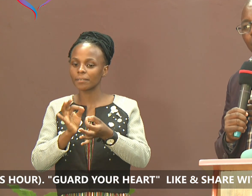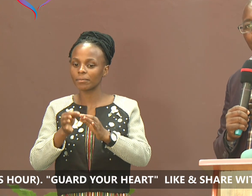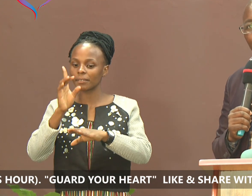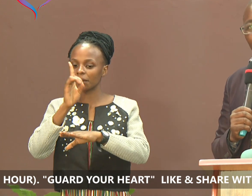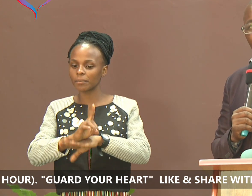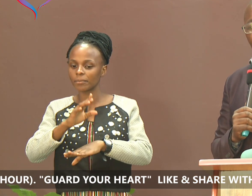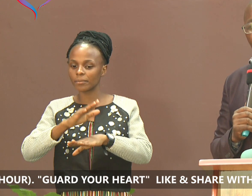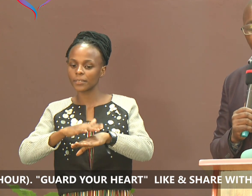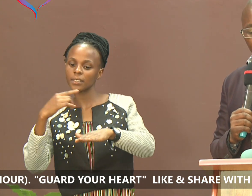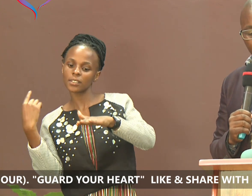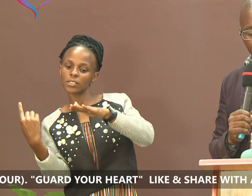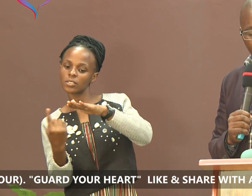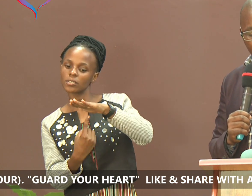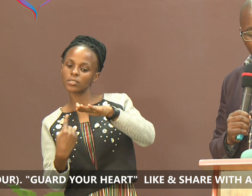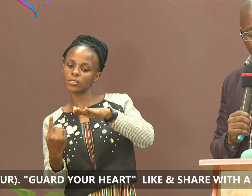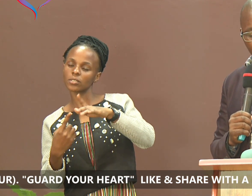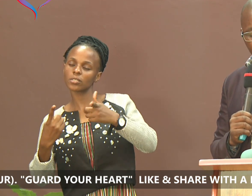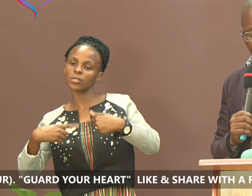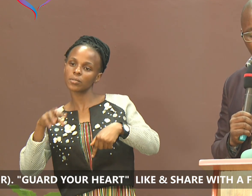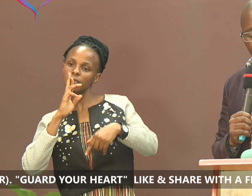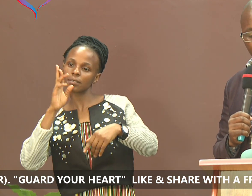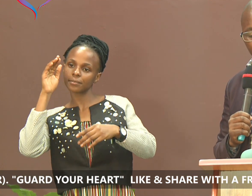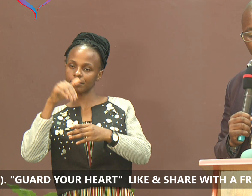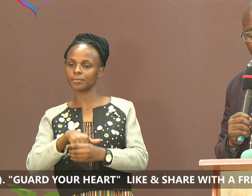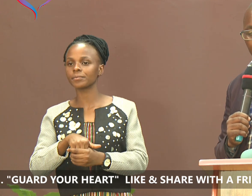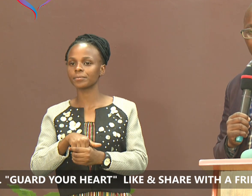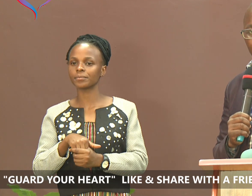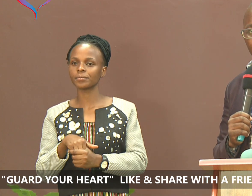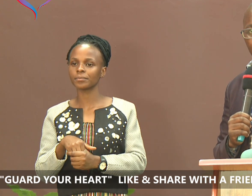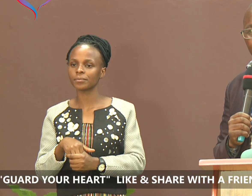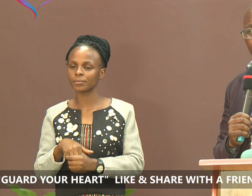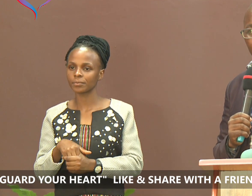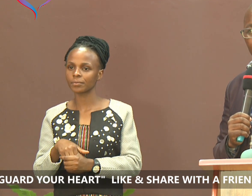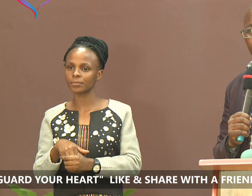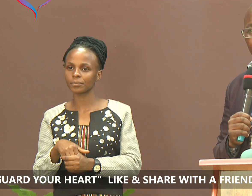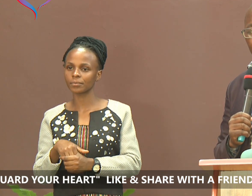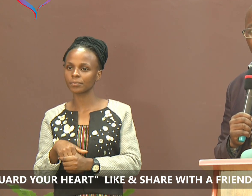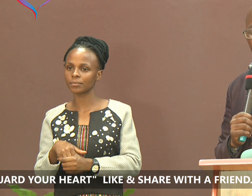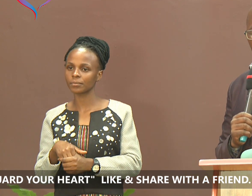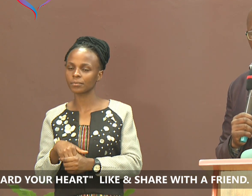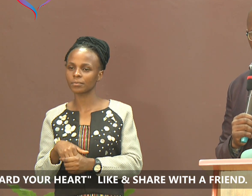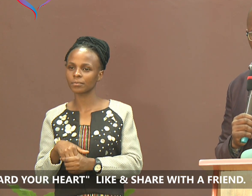are. Tutunulira obubaka ne tunoonya amakulu gabwe okusinza ku mbeera gye tuba tulimu.